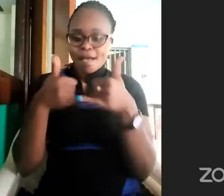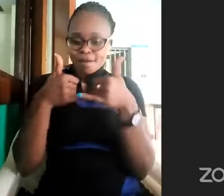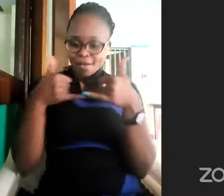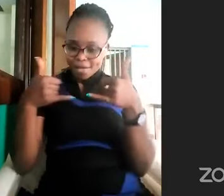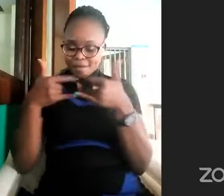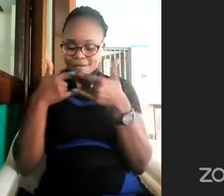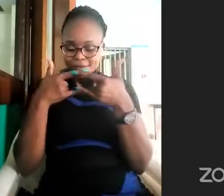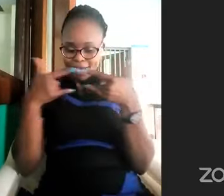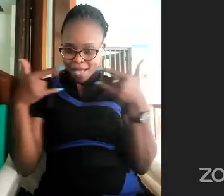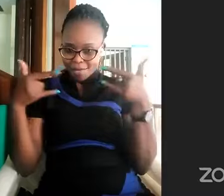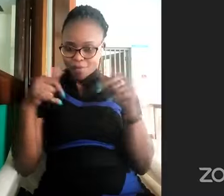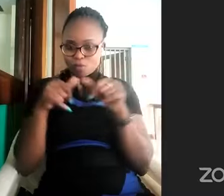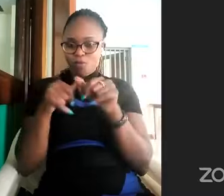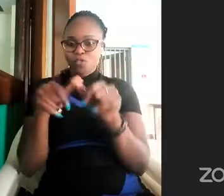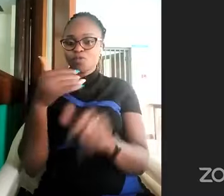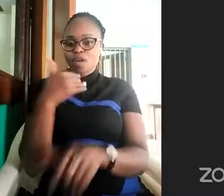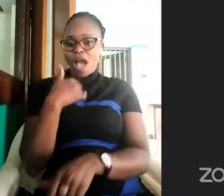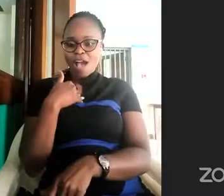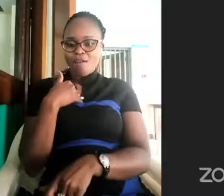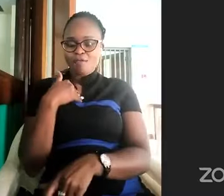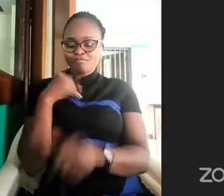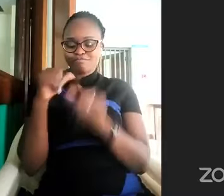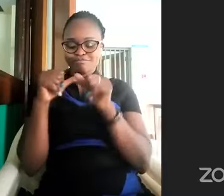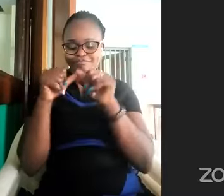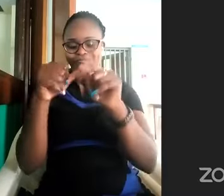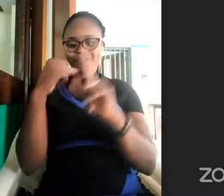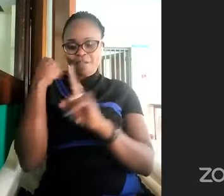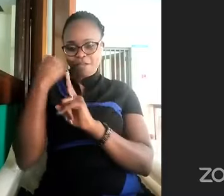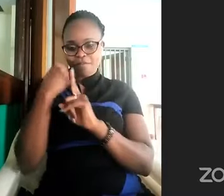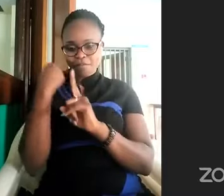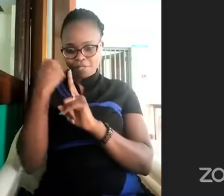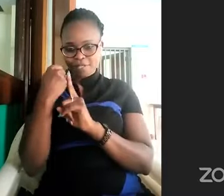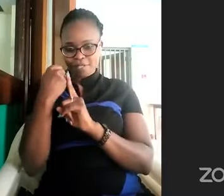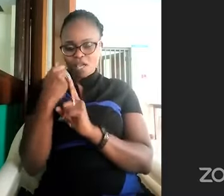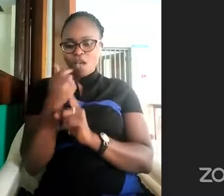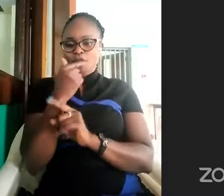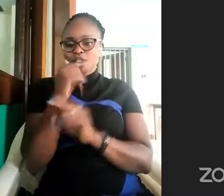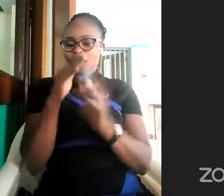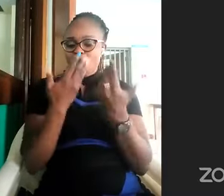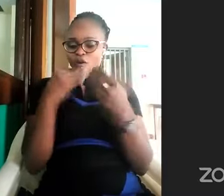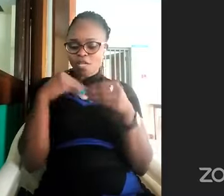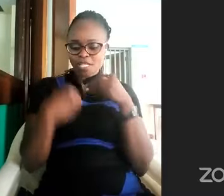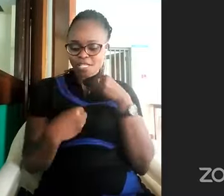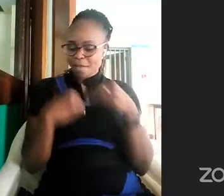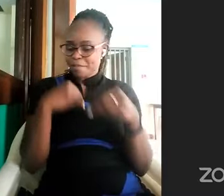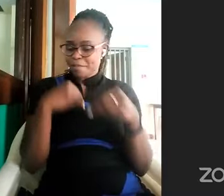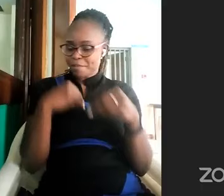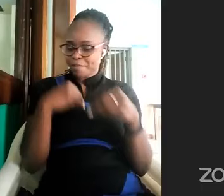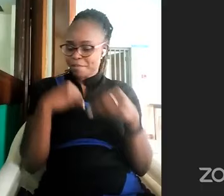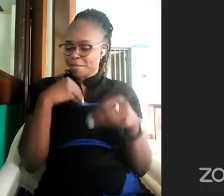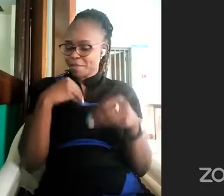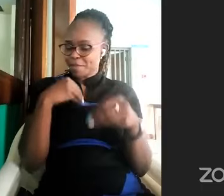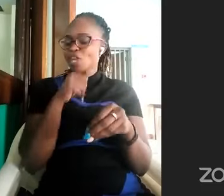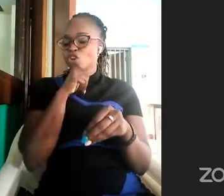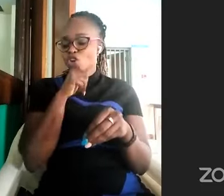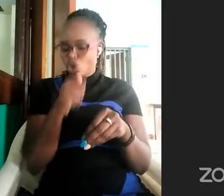really want in regards to that. And we say that disability is not inability. And we when you talk about education, we